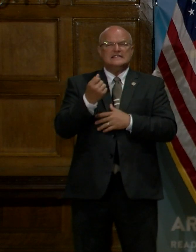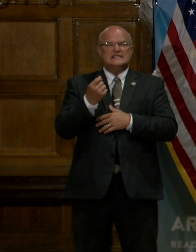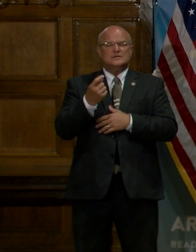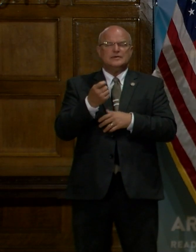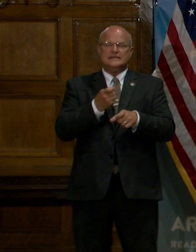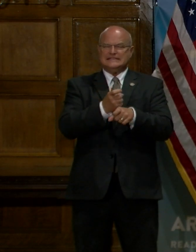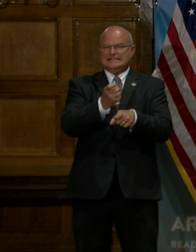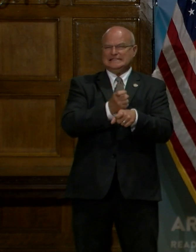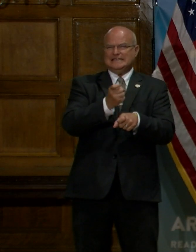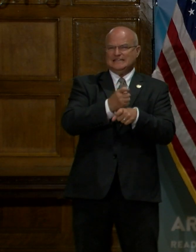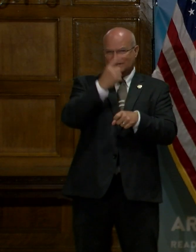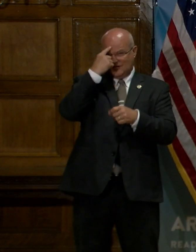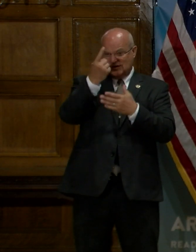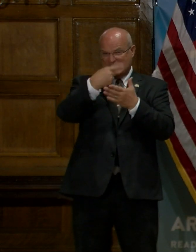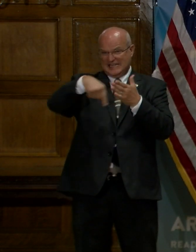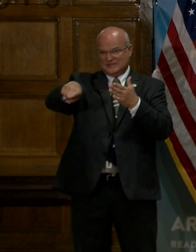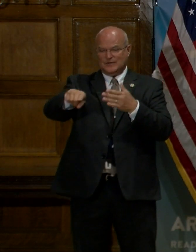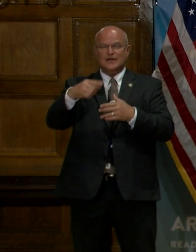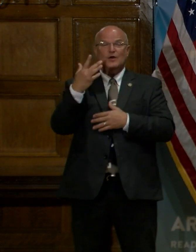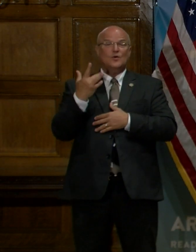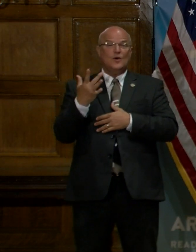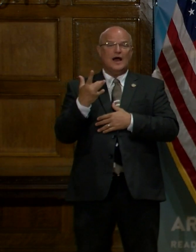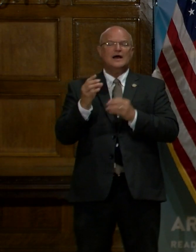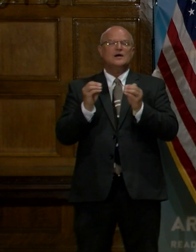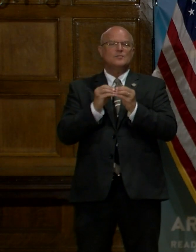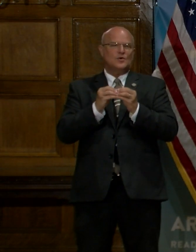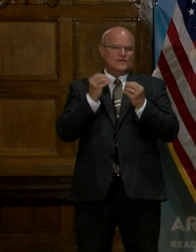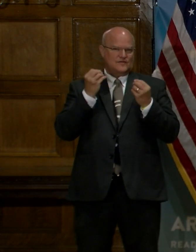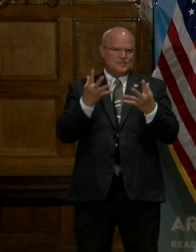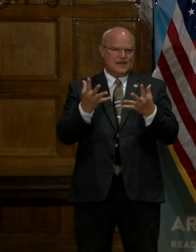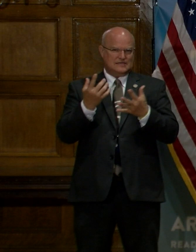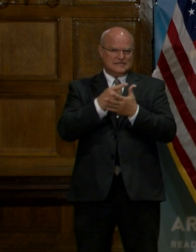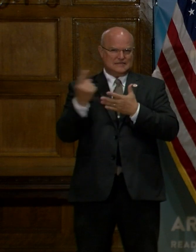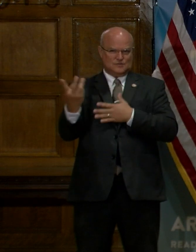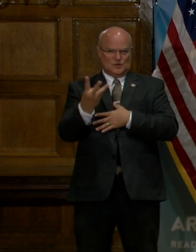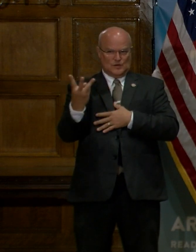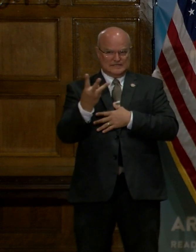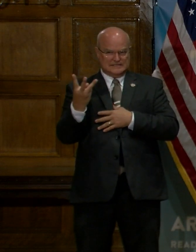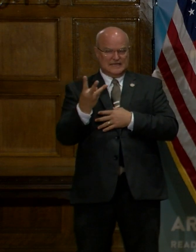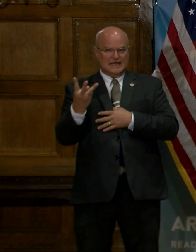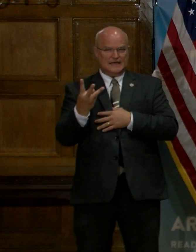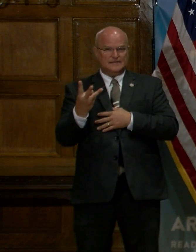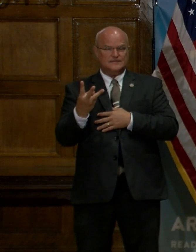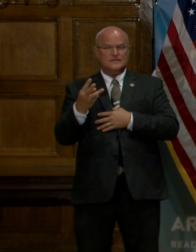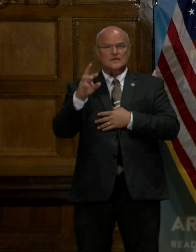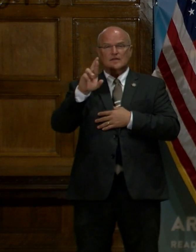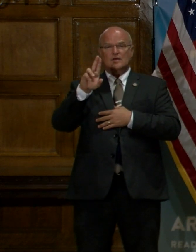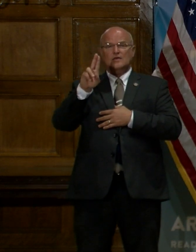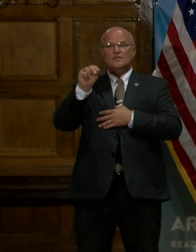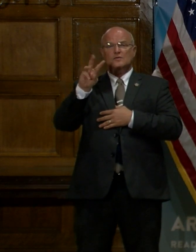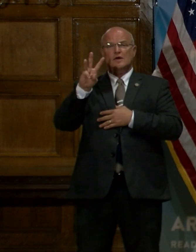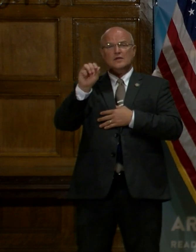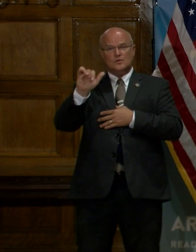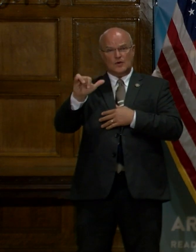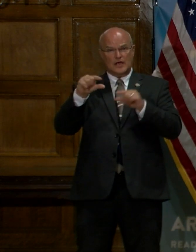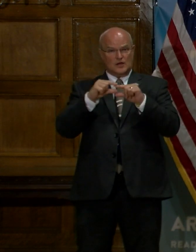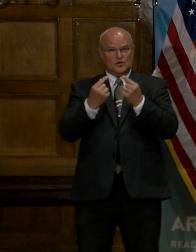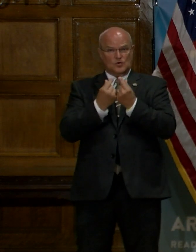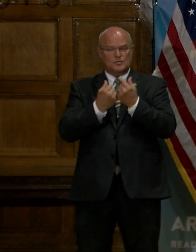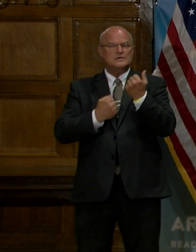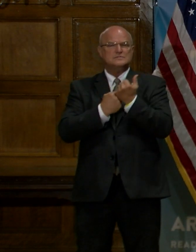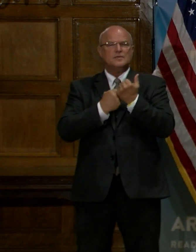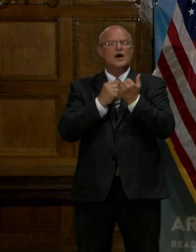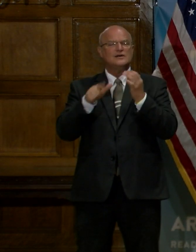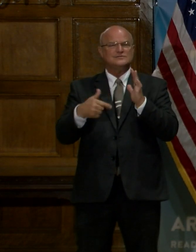of a teaser for next week because we're going to provide more information next Wednesday. And the Runway Group